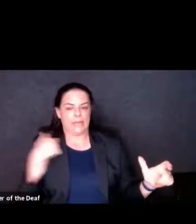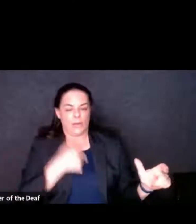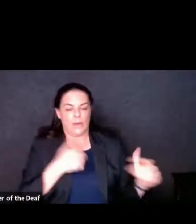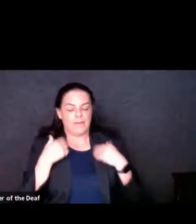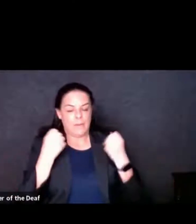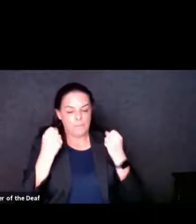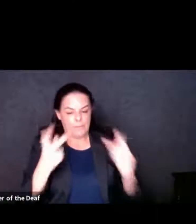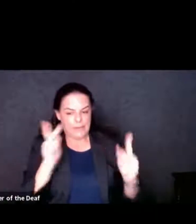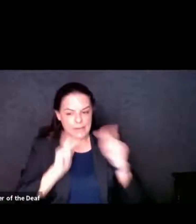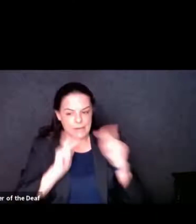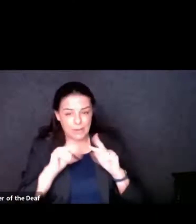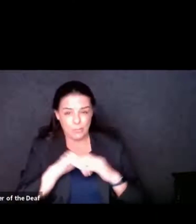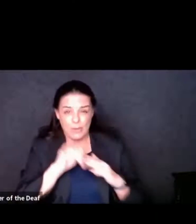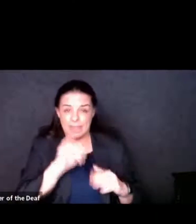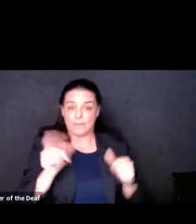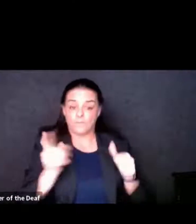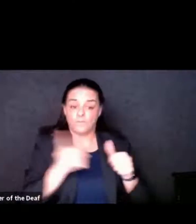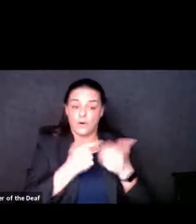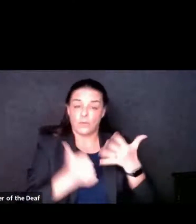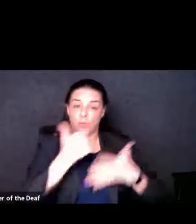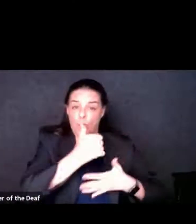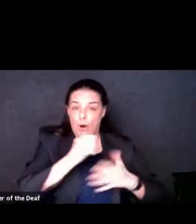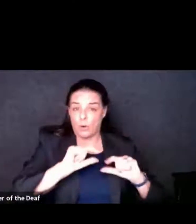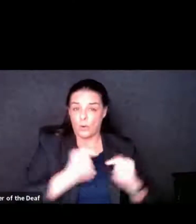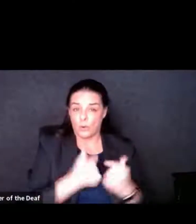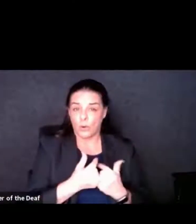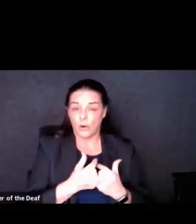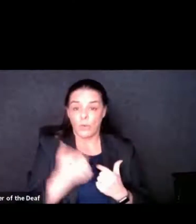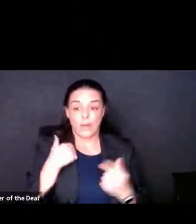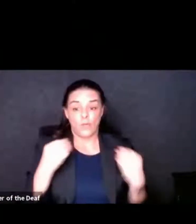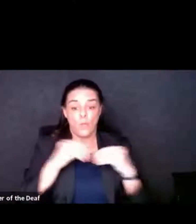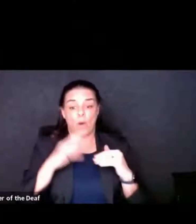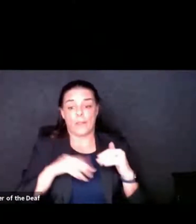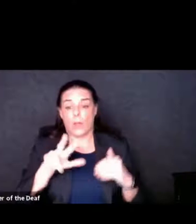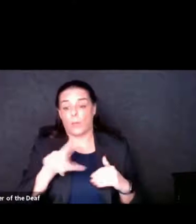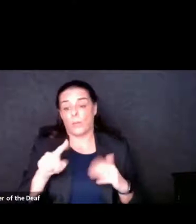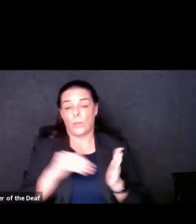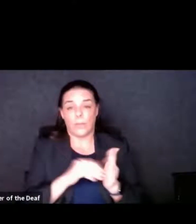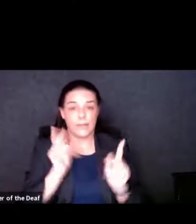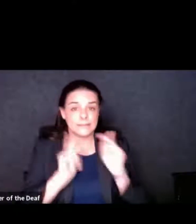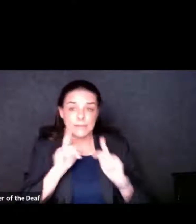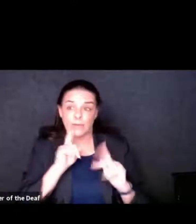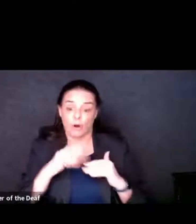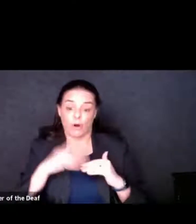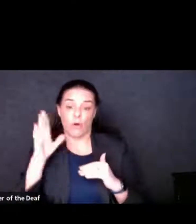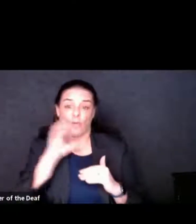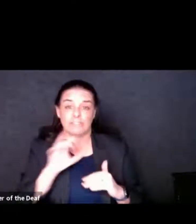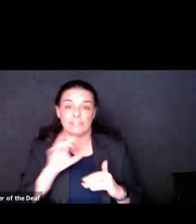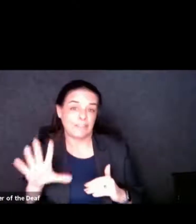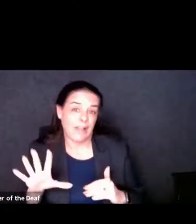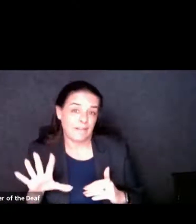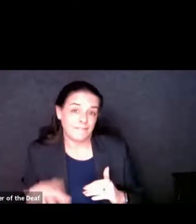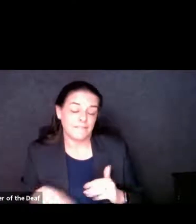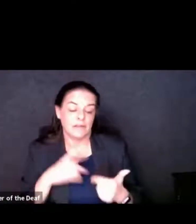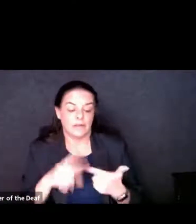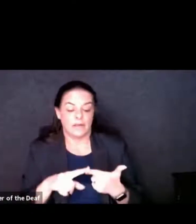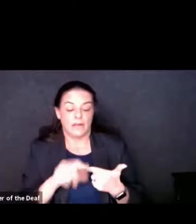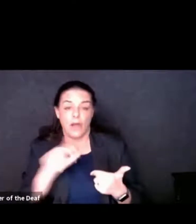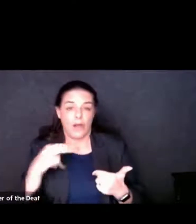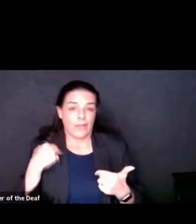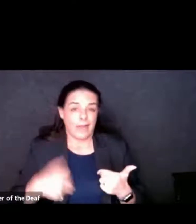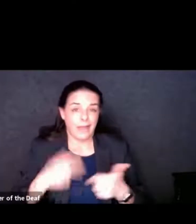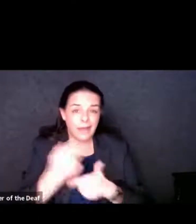are in those first priority groups that, we have over 31,000 people that are over 75, plus all the healthcare workers